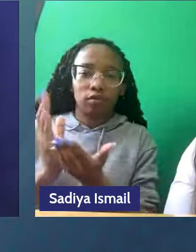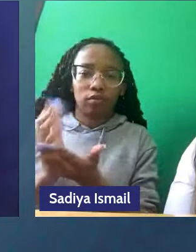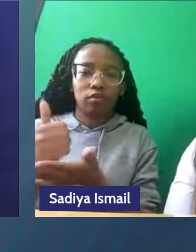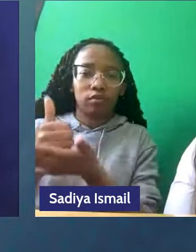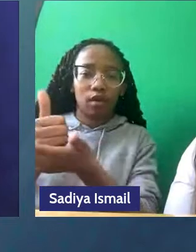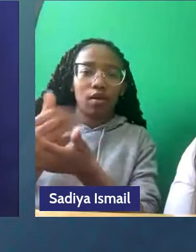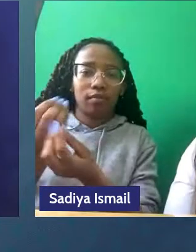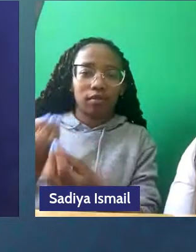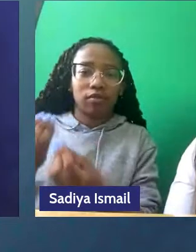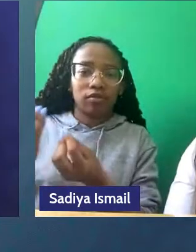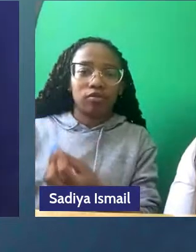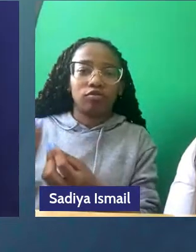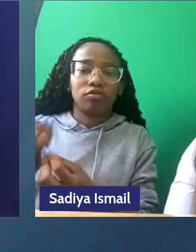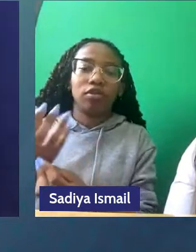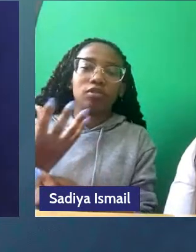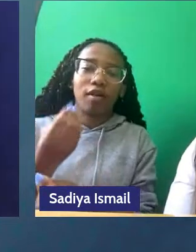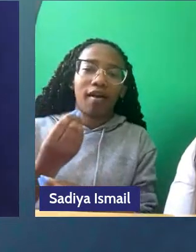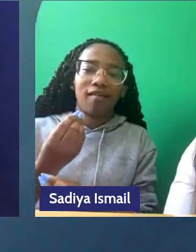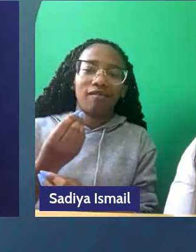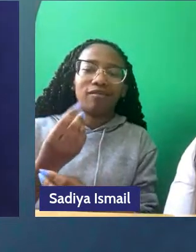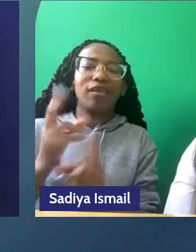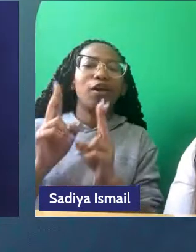regular life as possible?